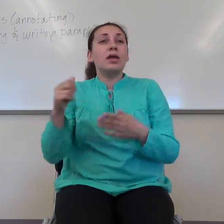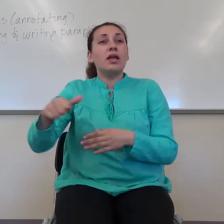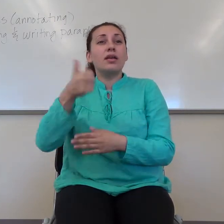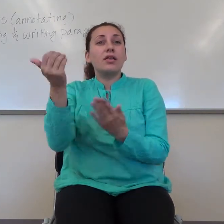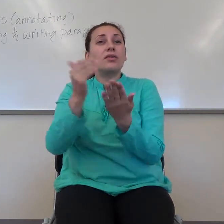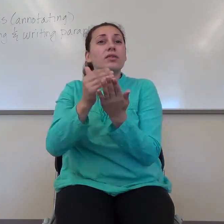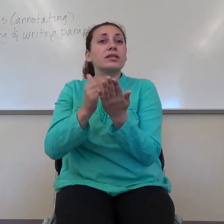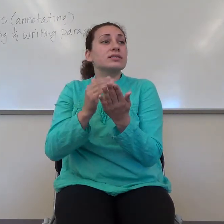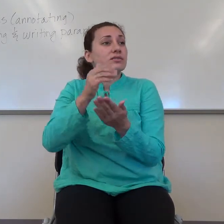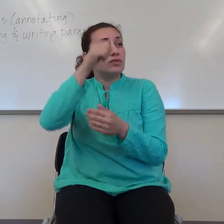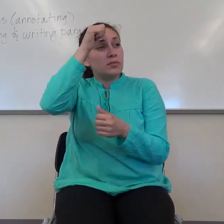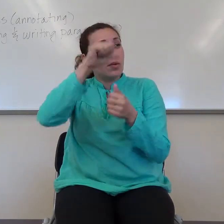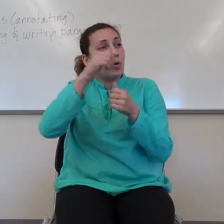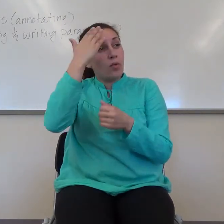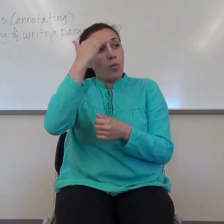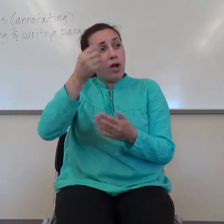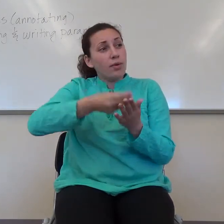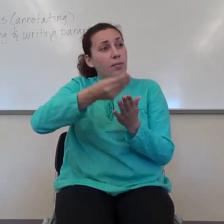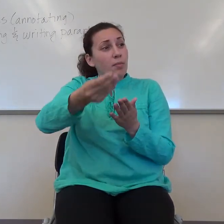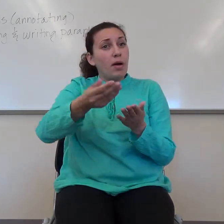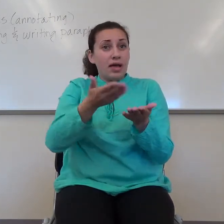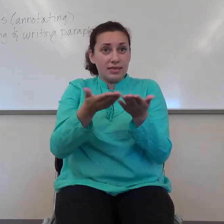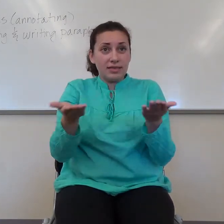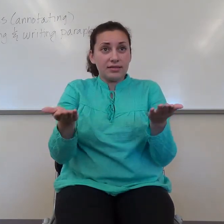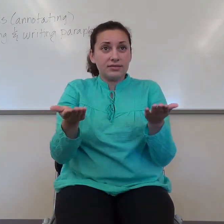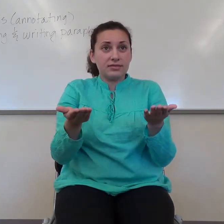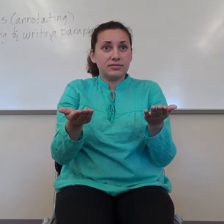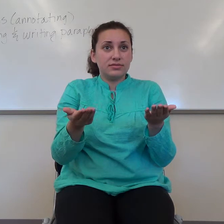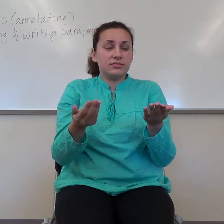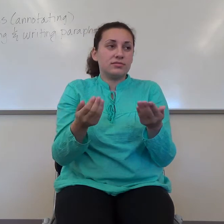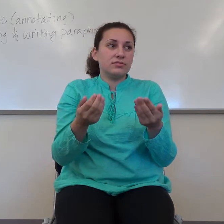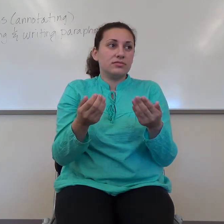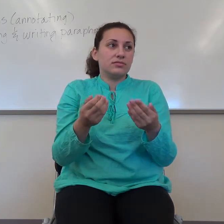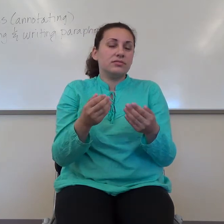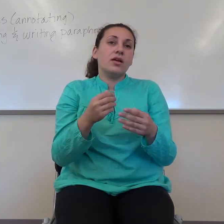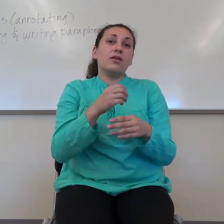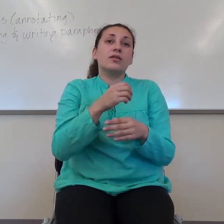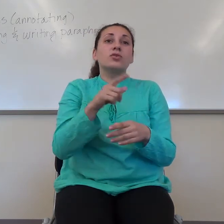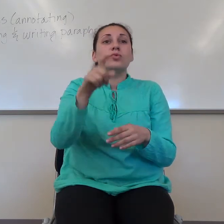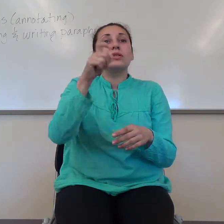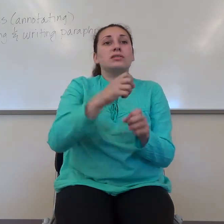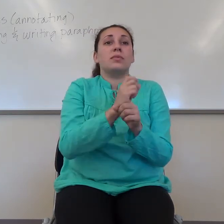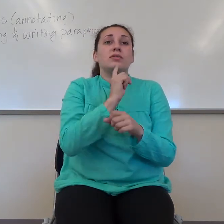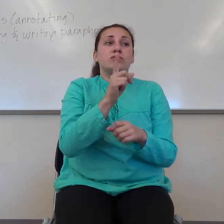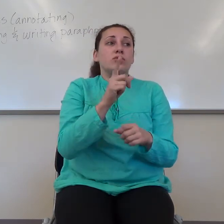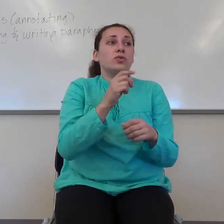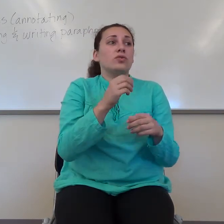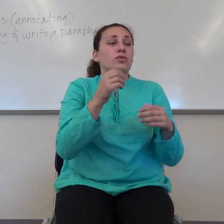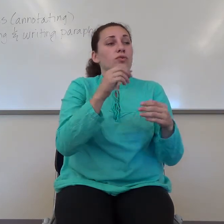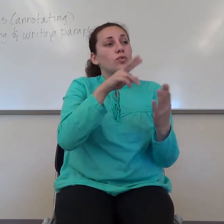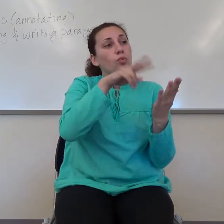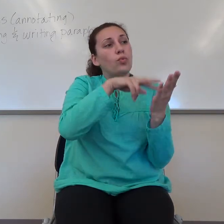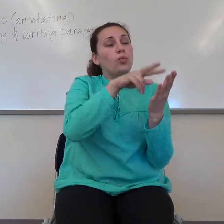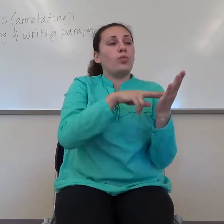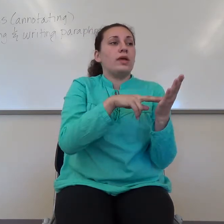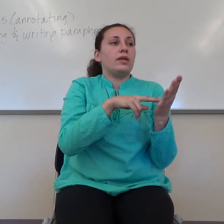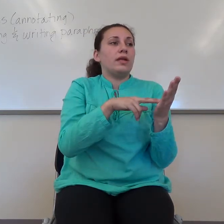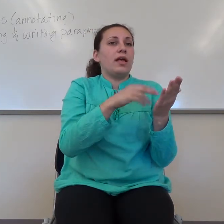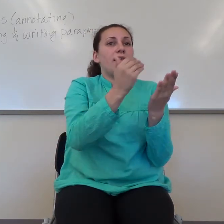reading these things, like the human nature, again, when we see a quiz that all we have to do